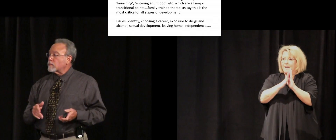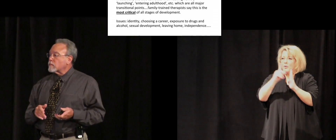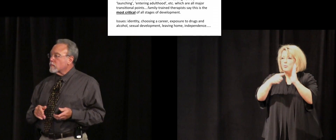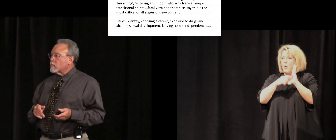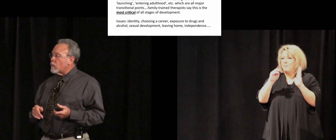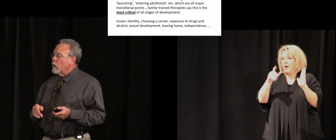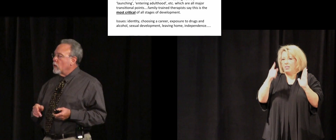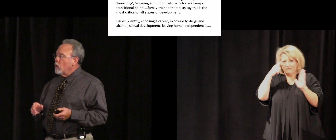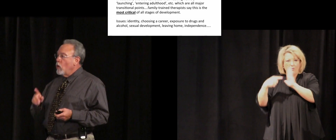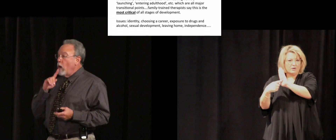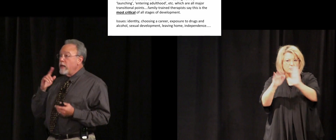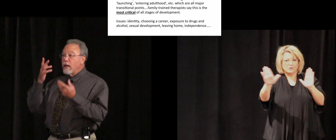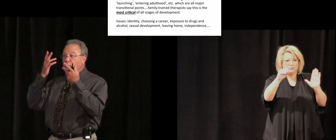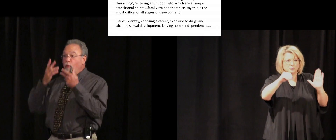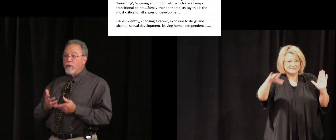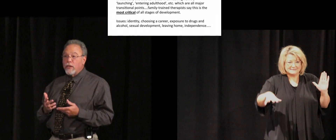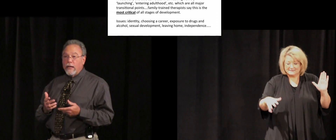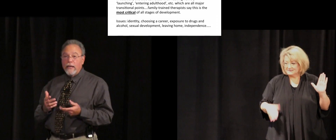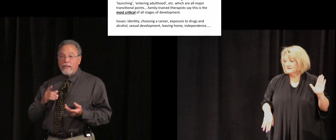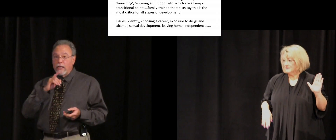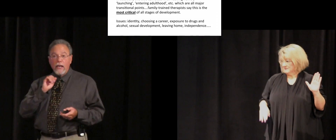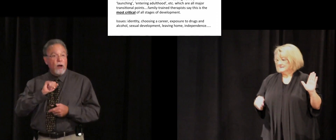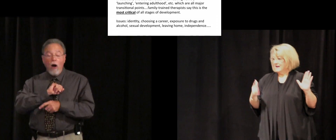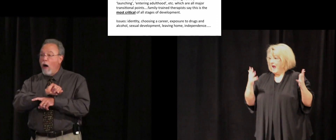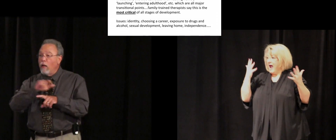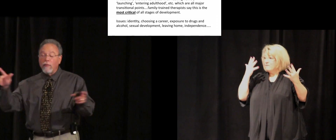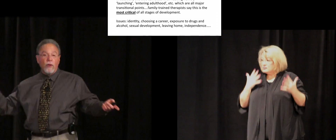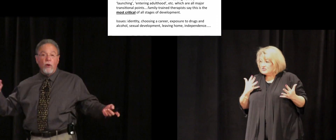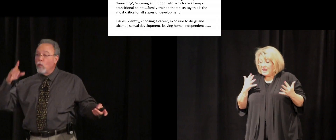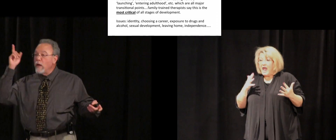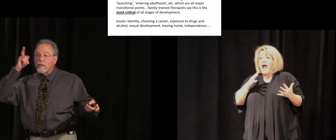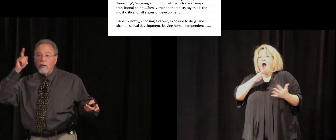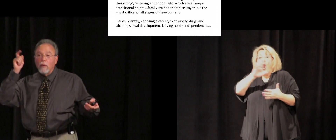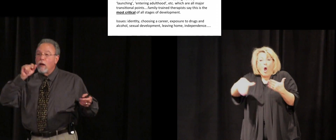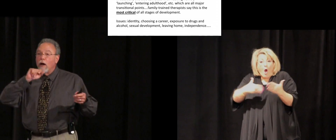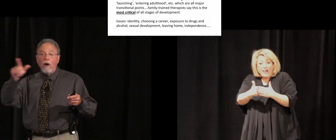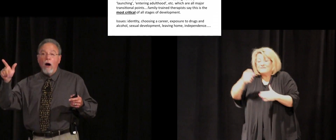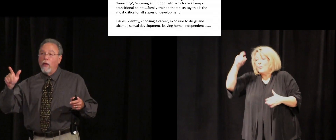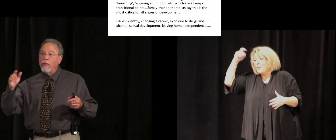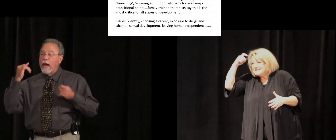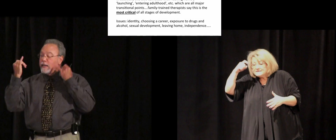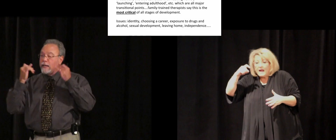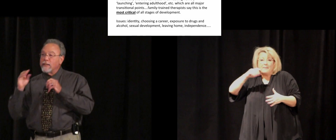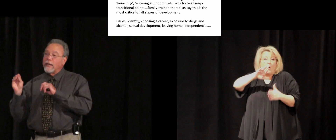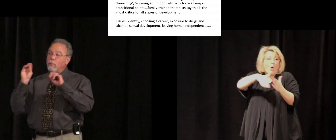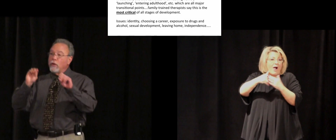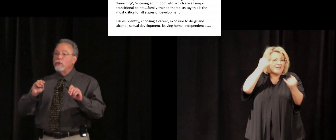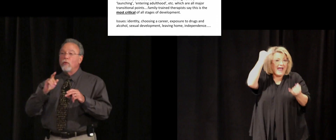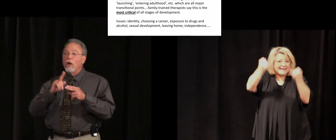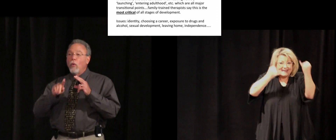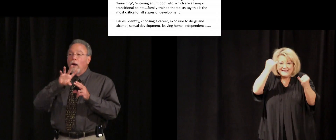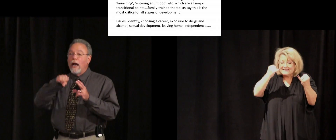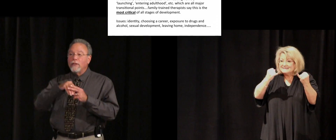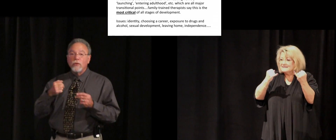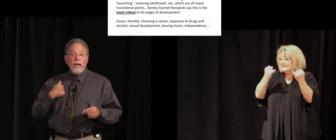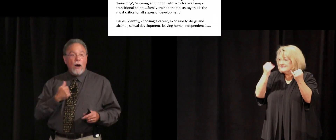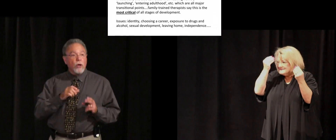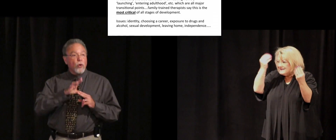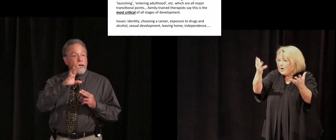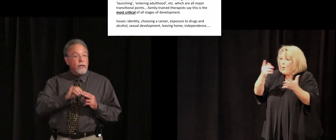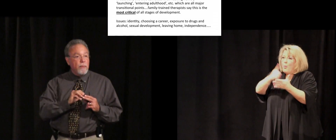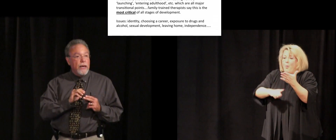whatever I want. Right, that's true, that's true. But why else? I mean, you go to college, the intention is that you're going to do well and